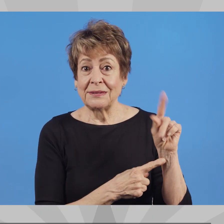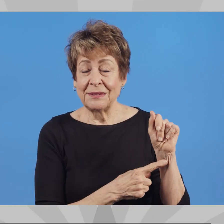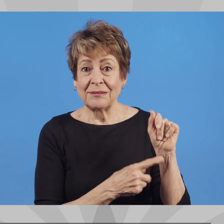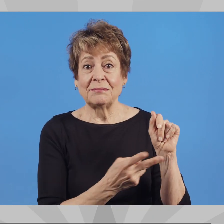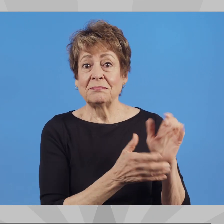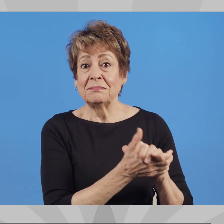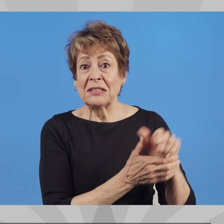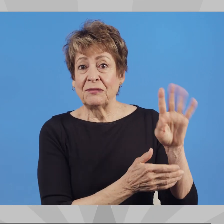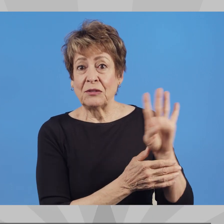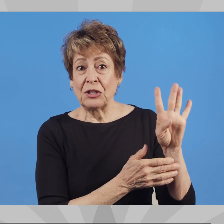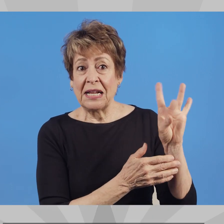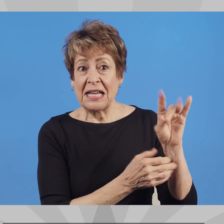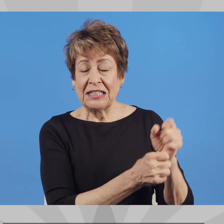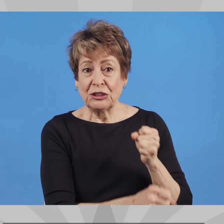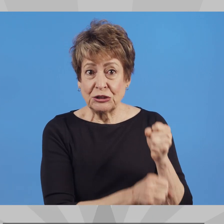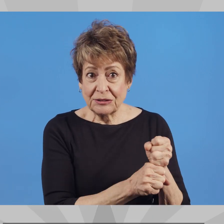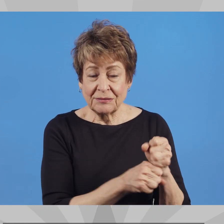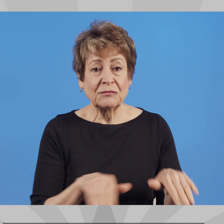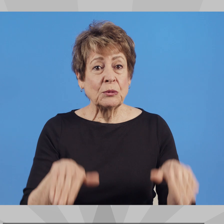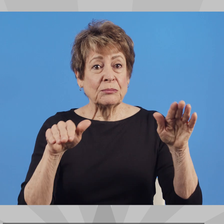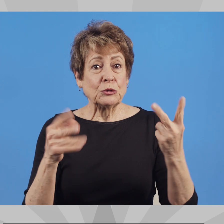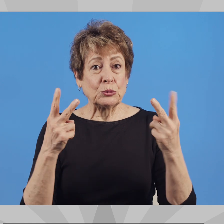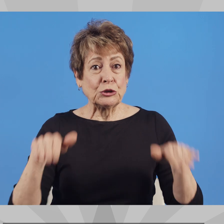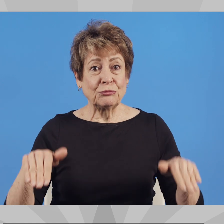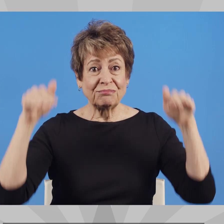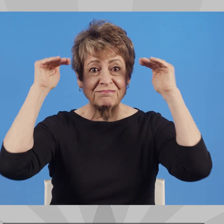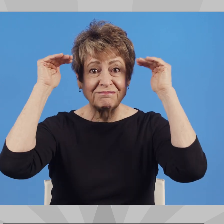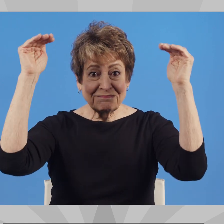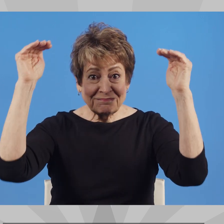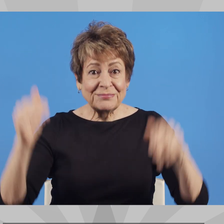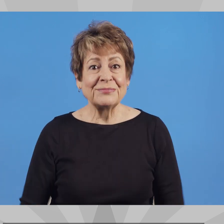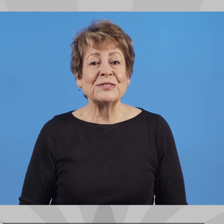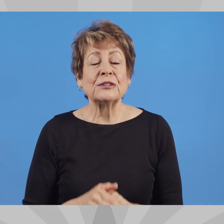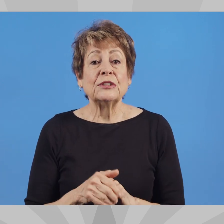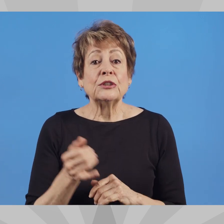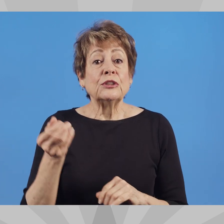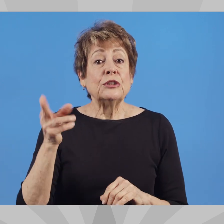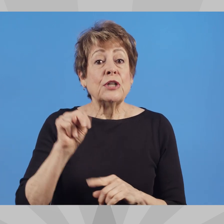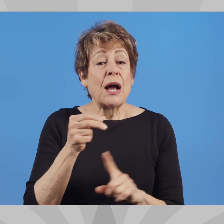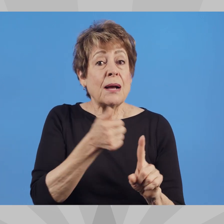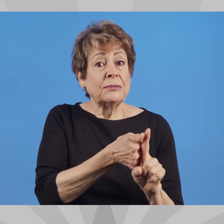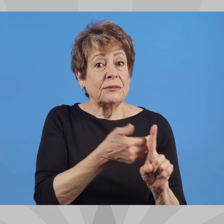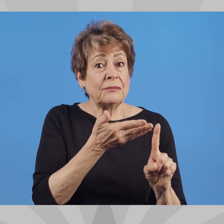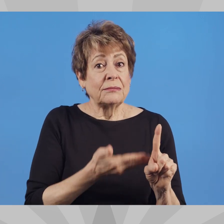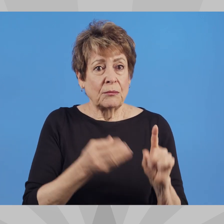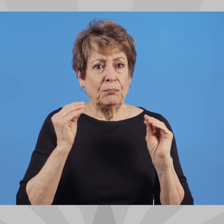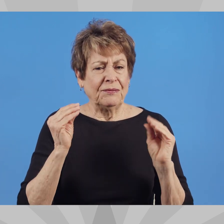He has been married to his wife Linda for 48 years, with 2 grown children.